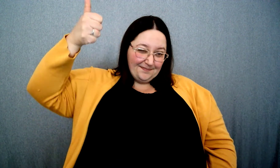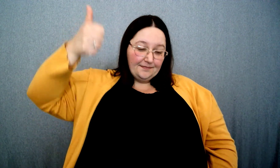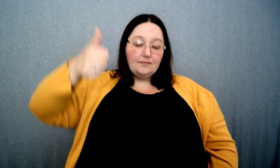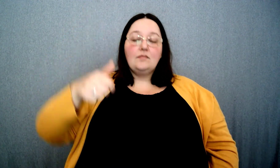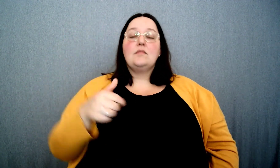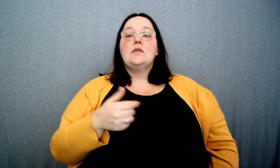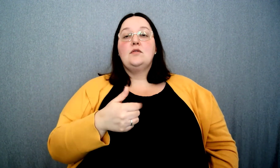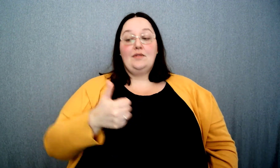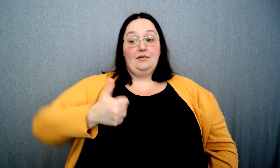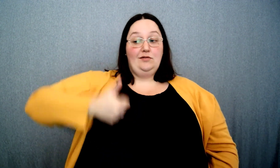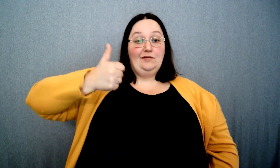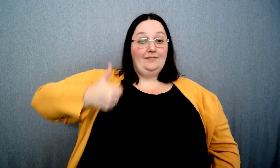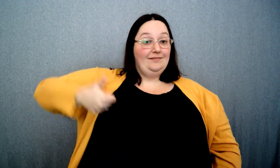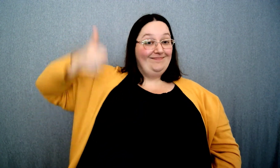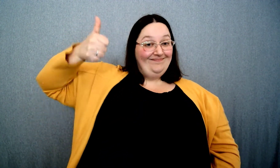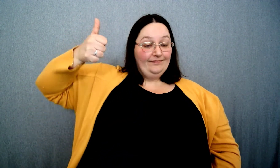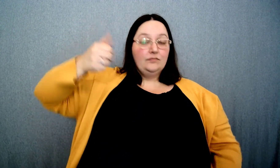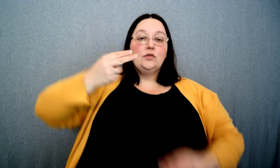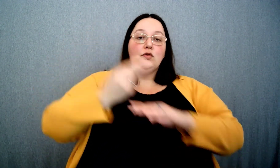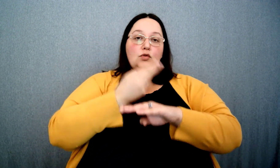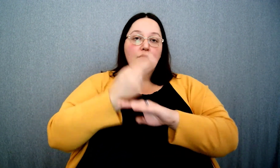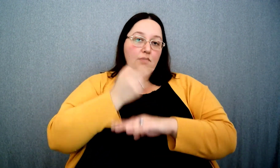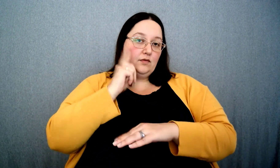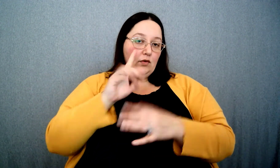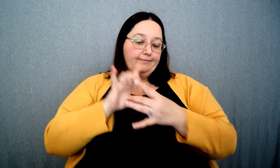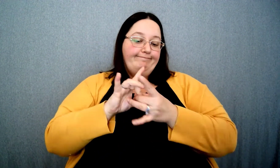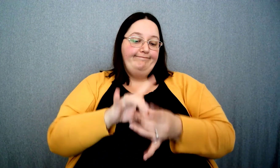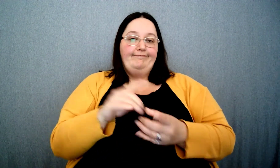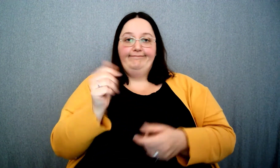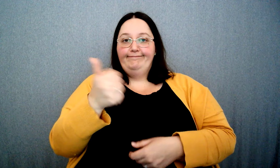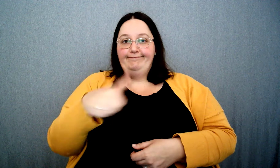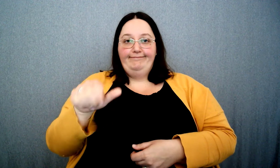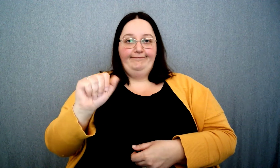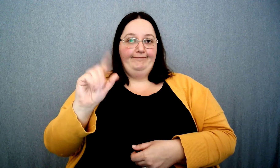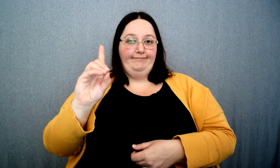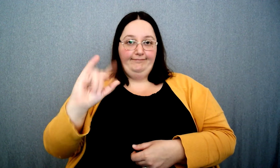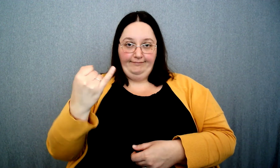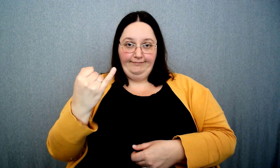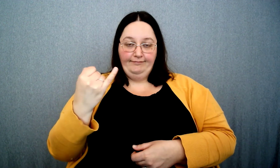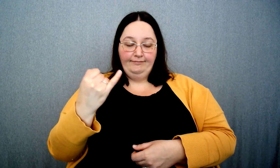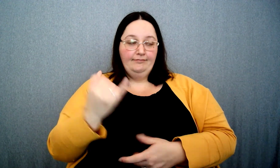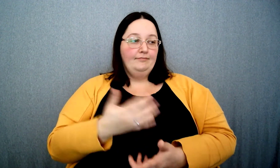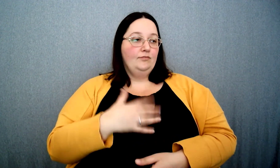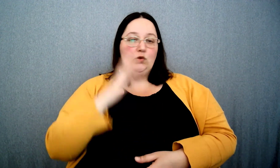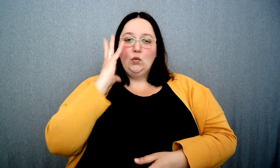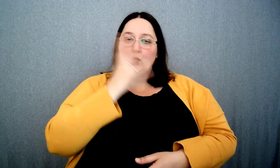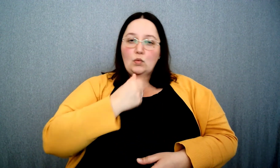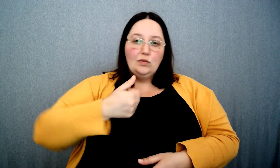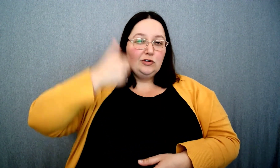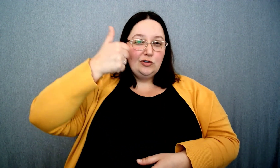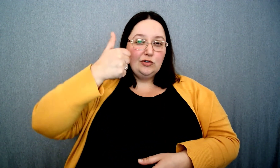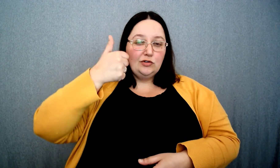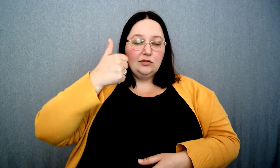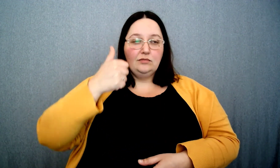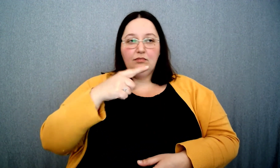This comparative form of adjective with the and the est can be added to any adjective. For example,